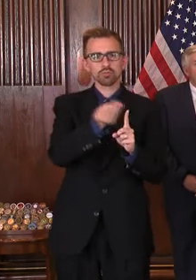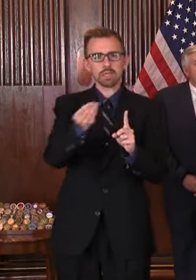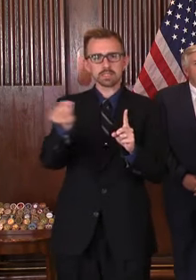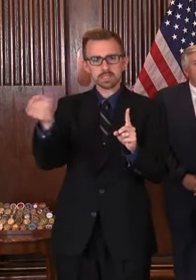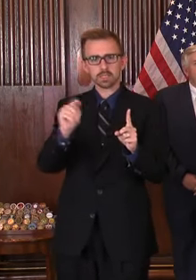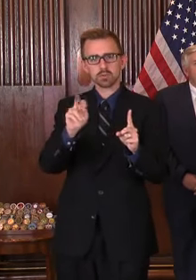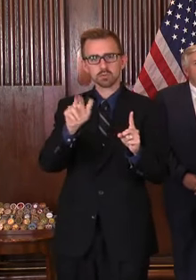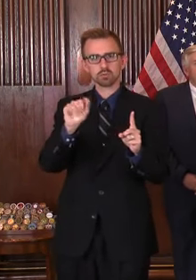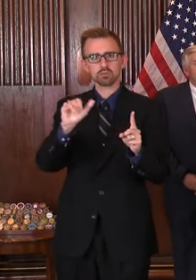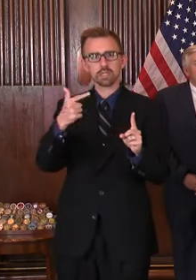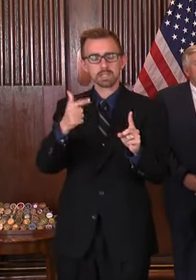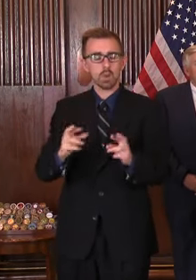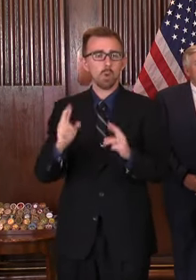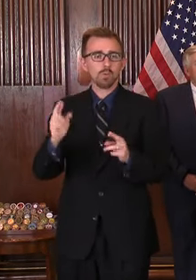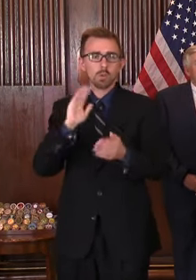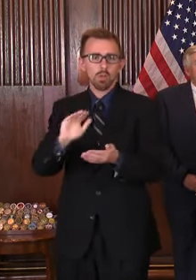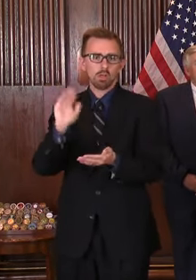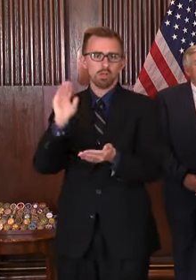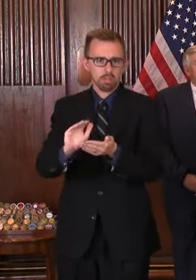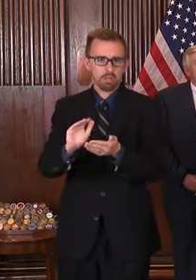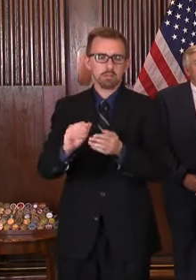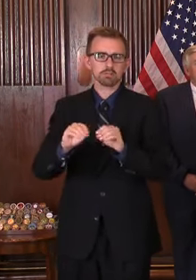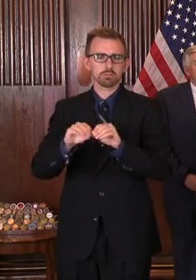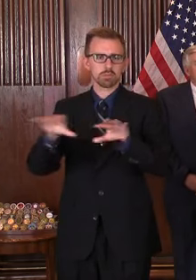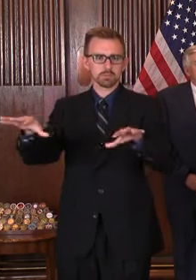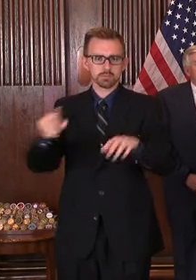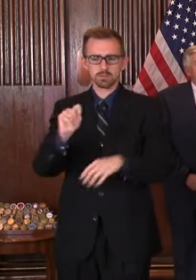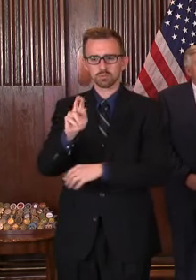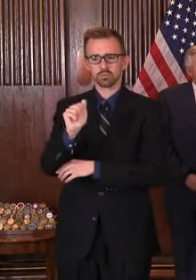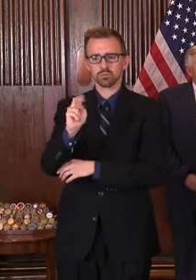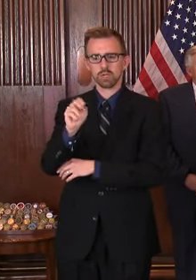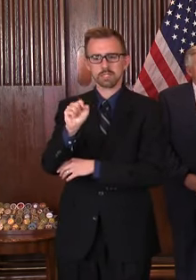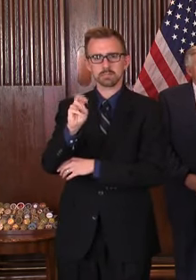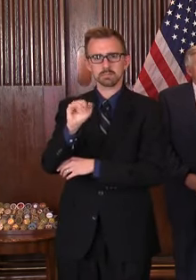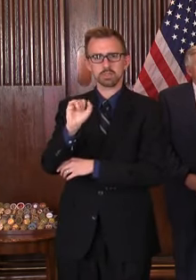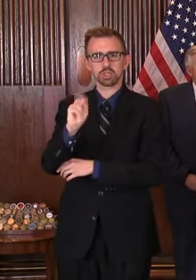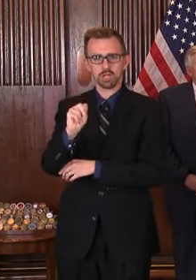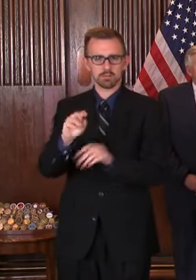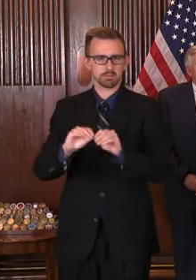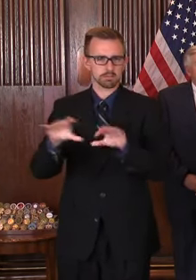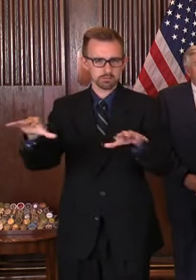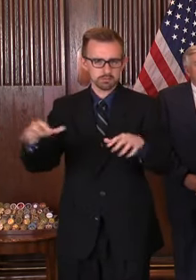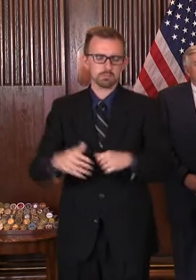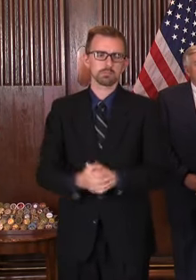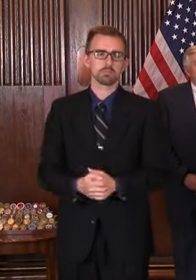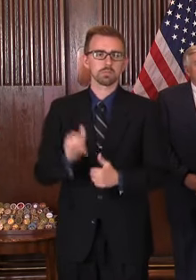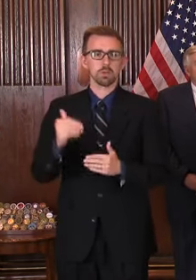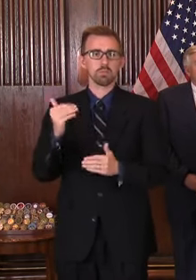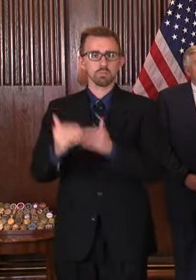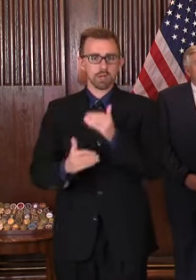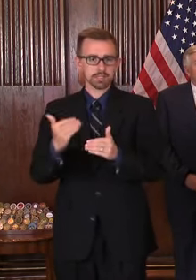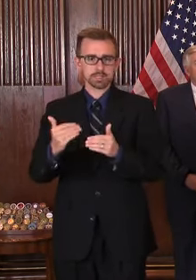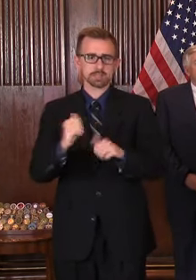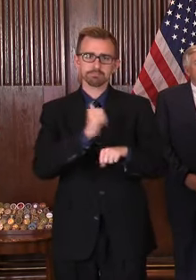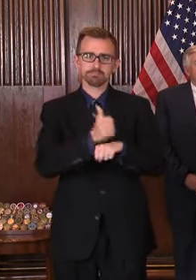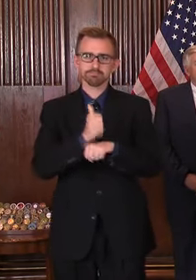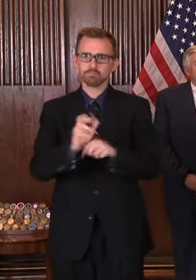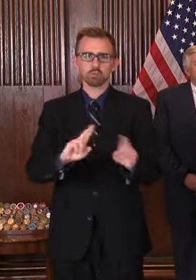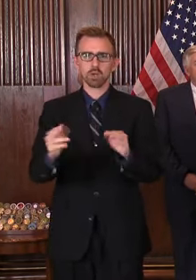and hopefully mitigate subsequent transmission. So right now, these processes are stood up and ready to go.